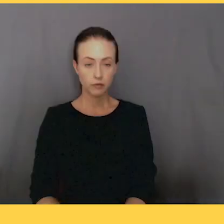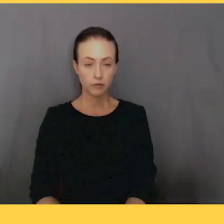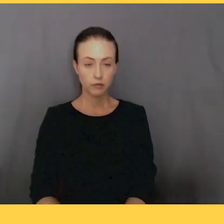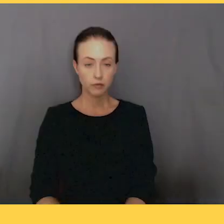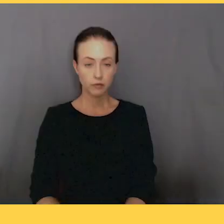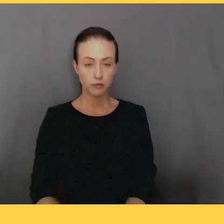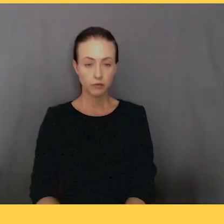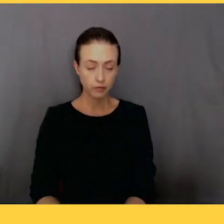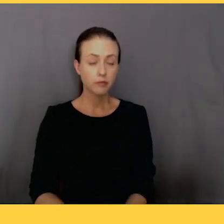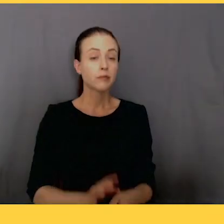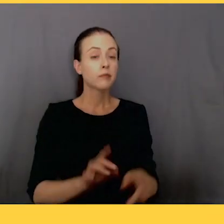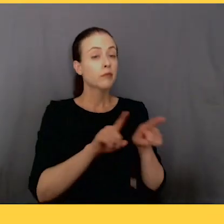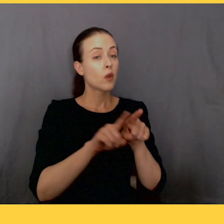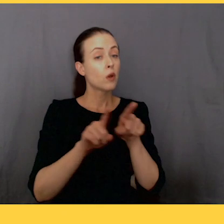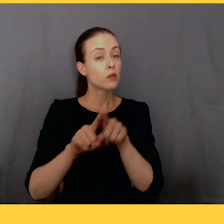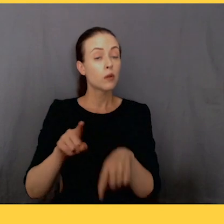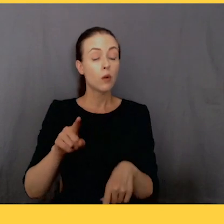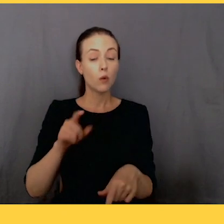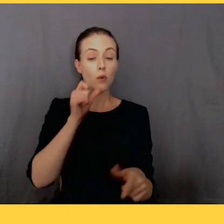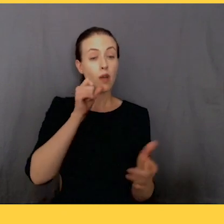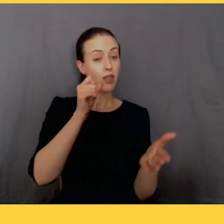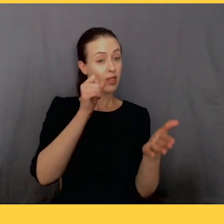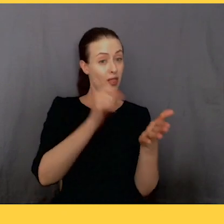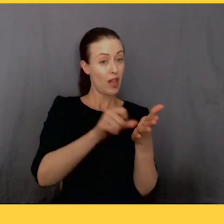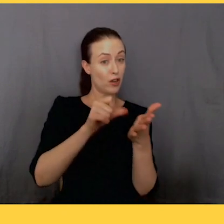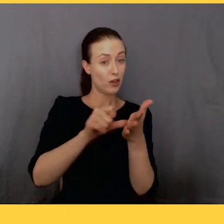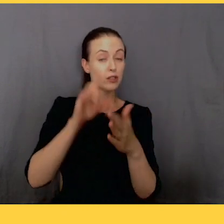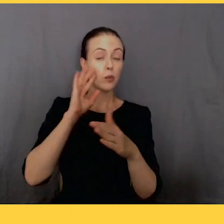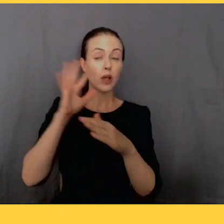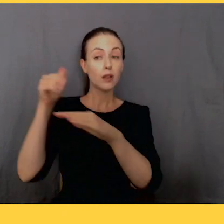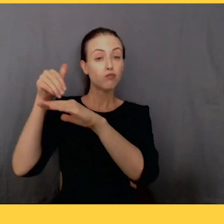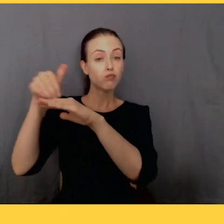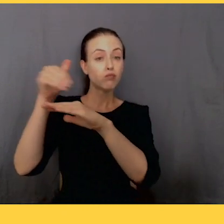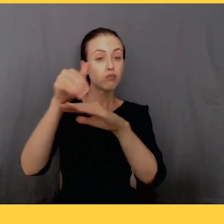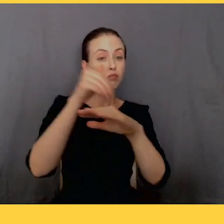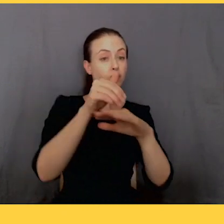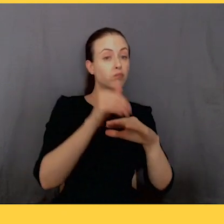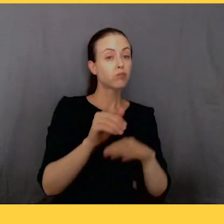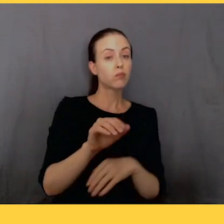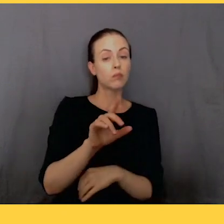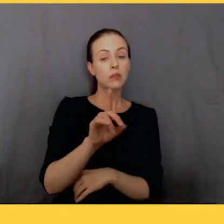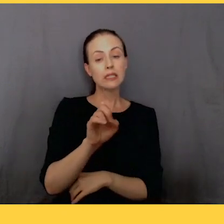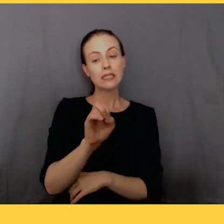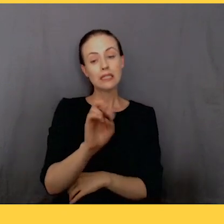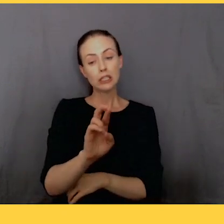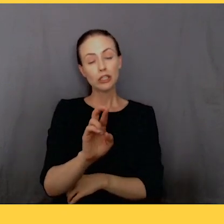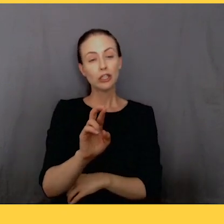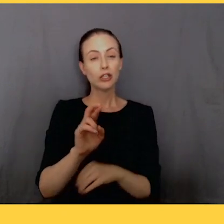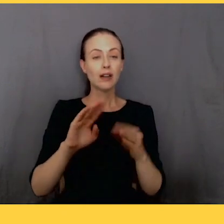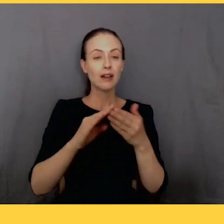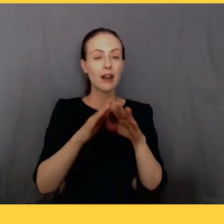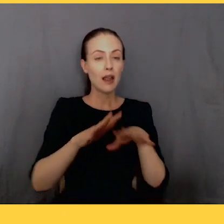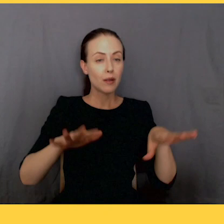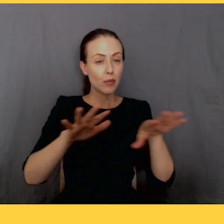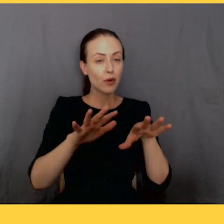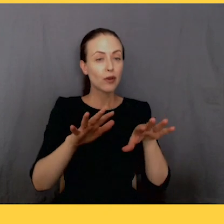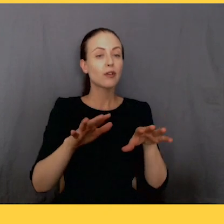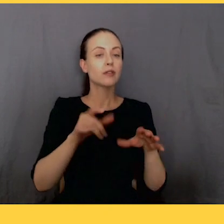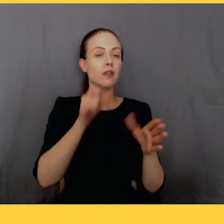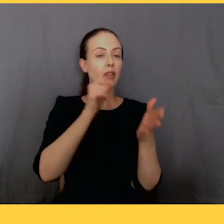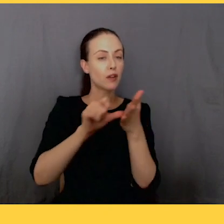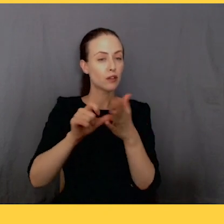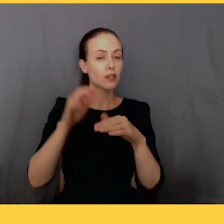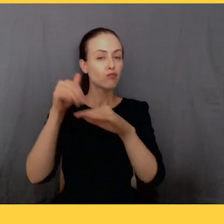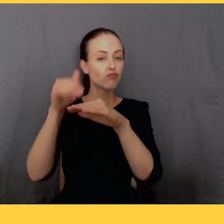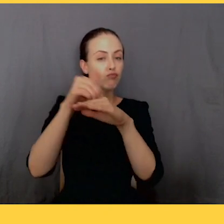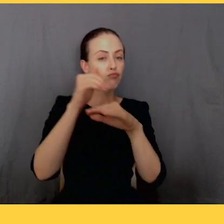In addition, there'll be letters coming out that we call Dear Neighbor letters that'll be providing more information